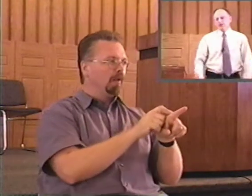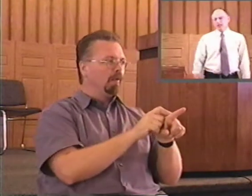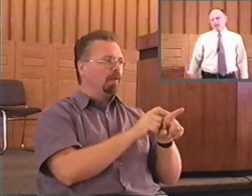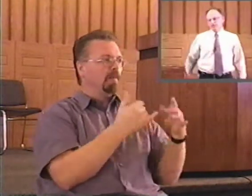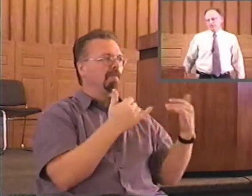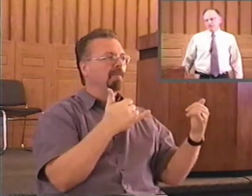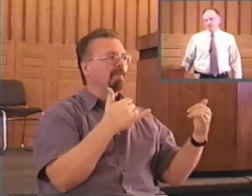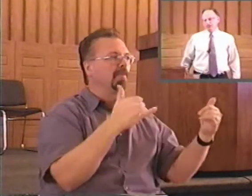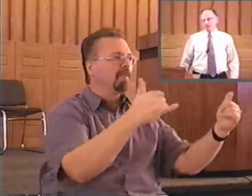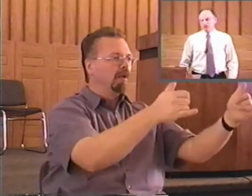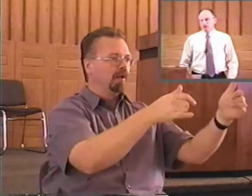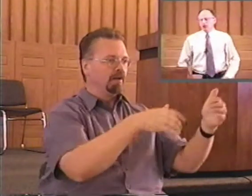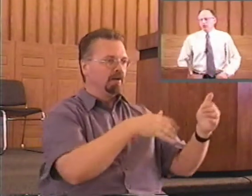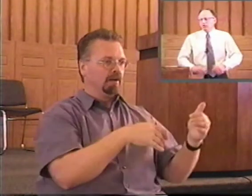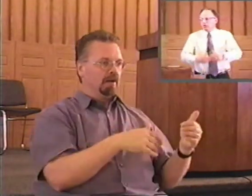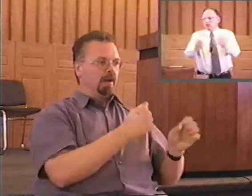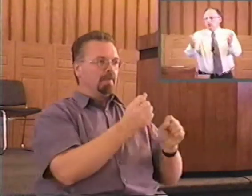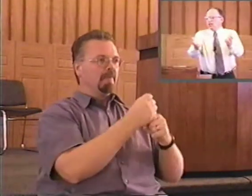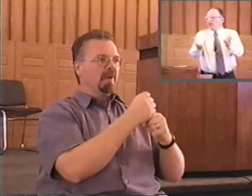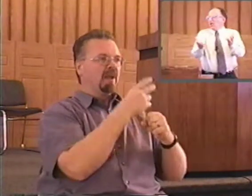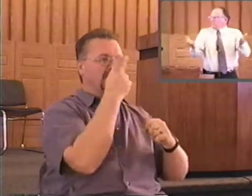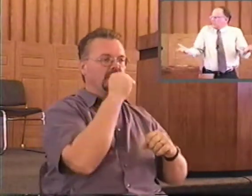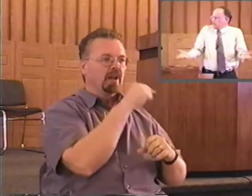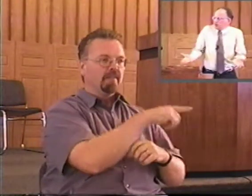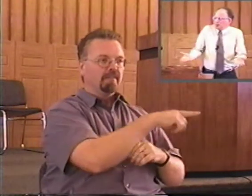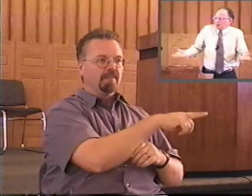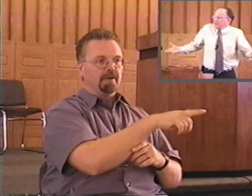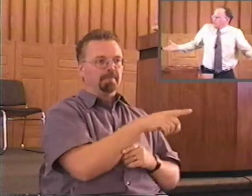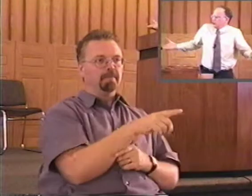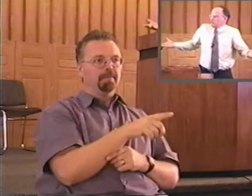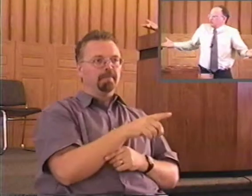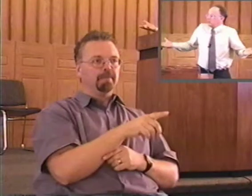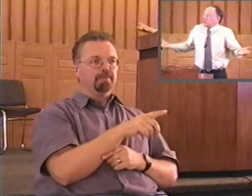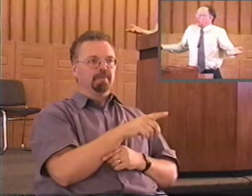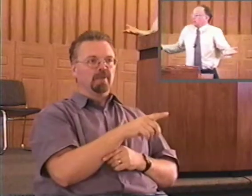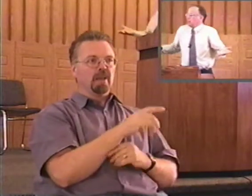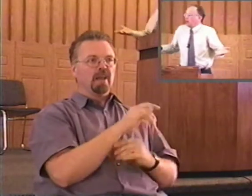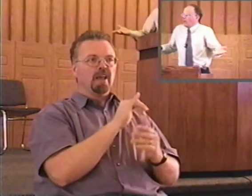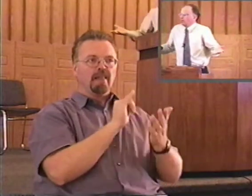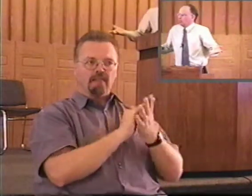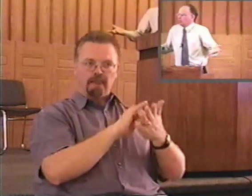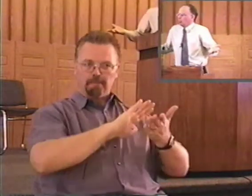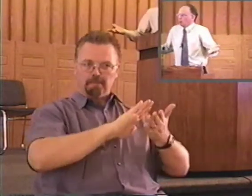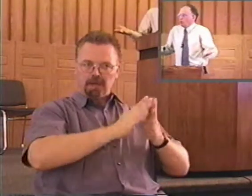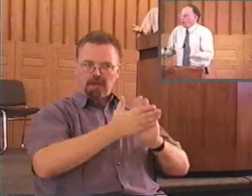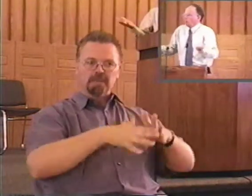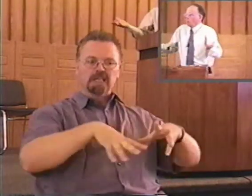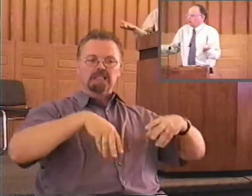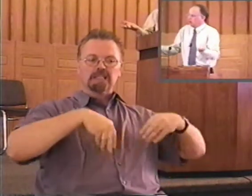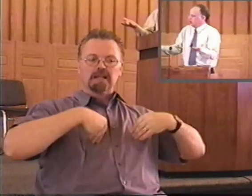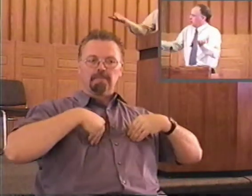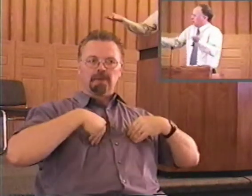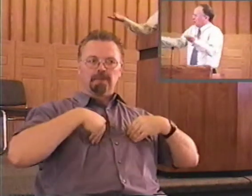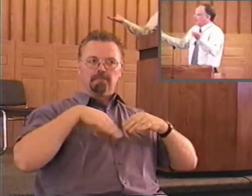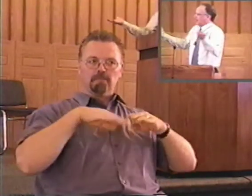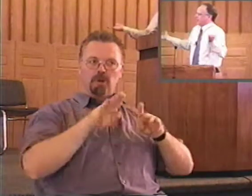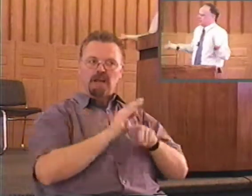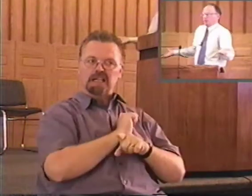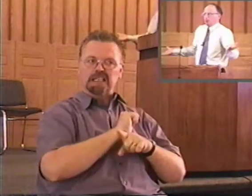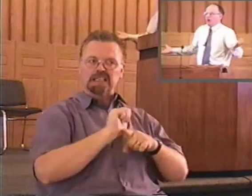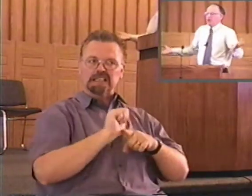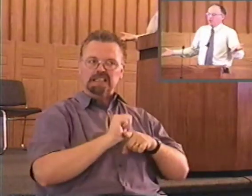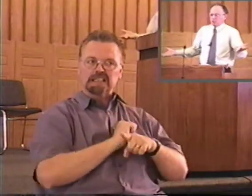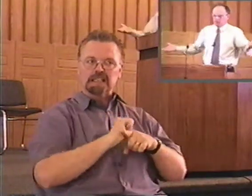make fun of them, to do. And that just becomes accepted practice. Why? Where did you